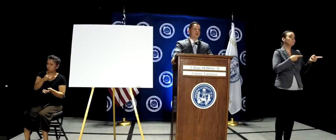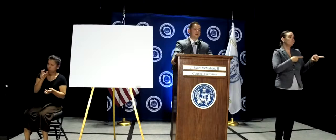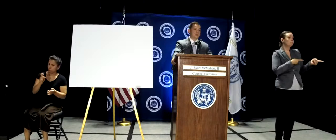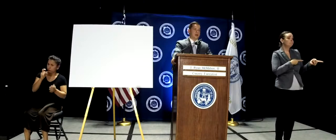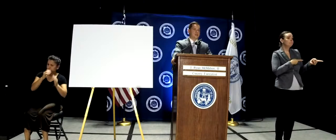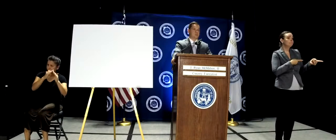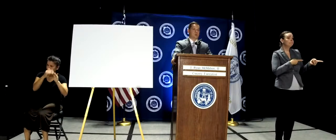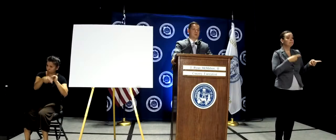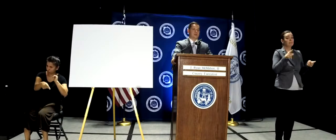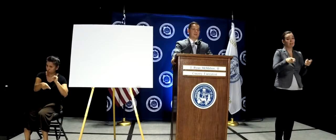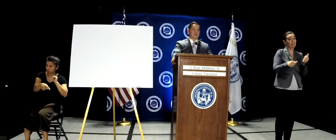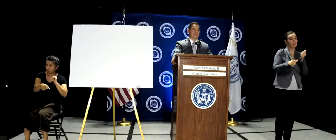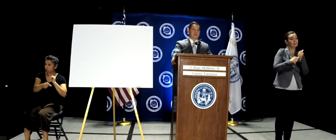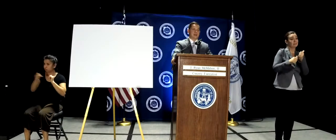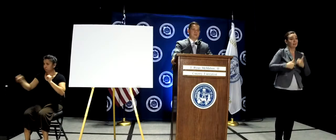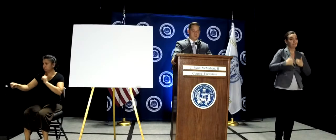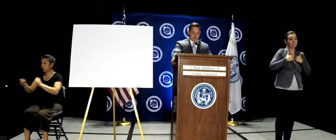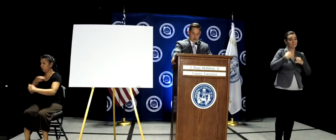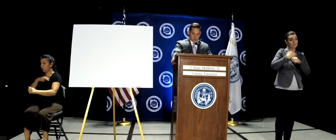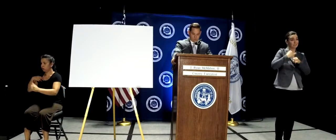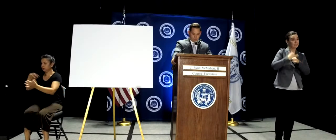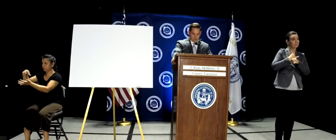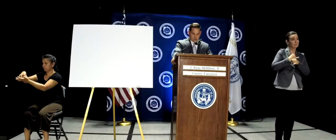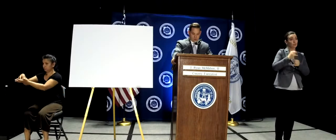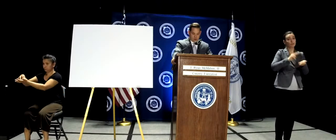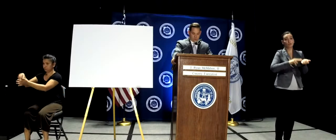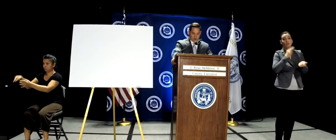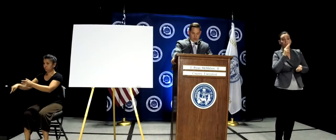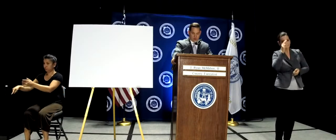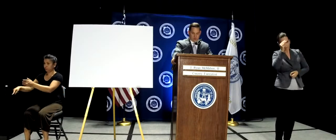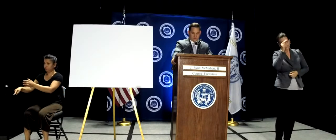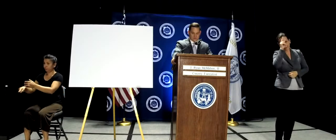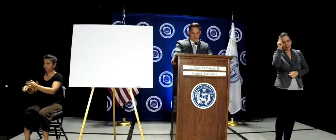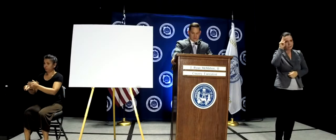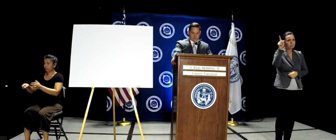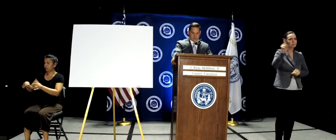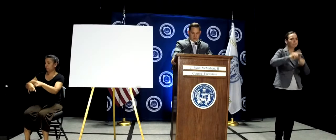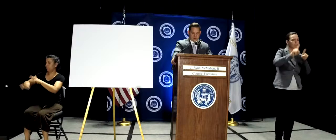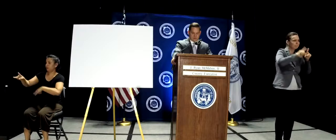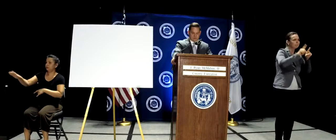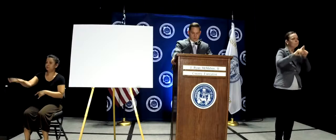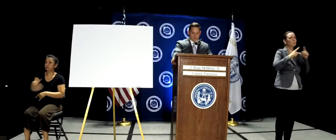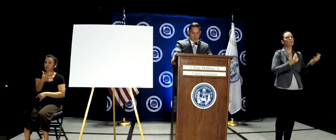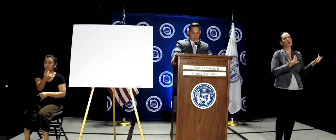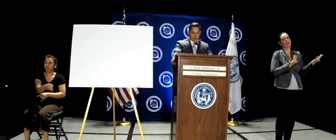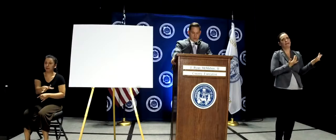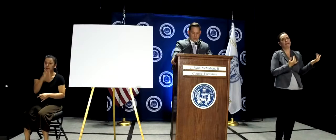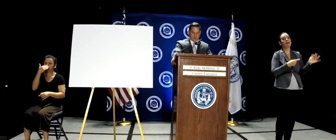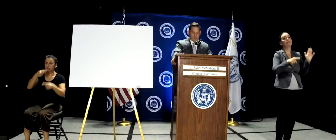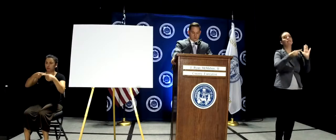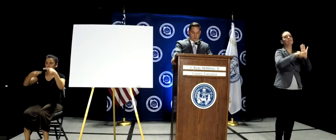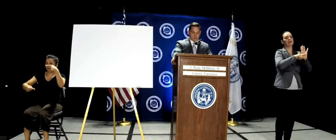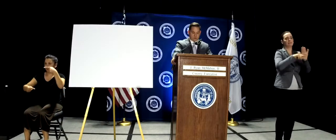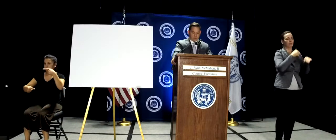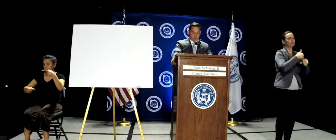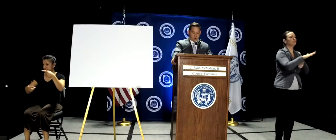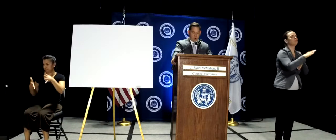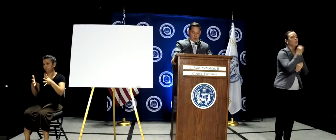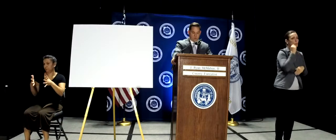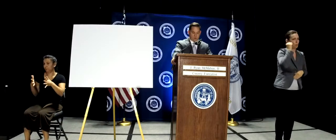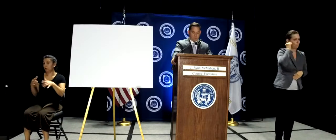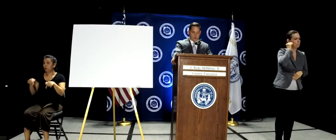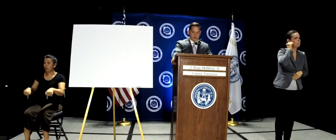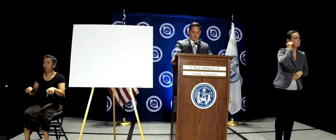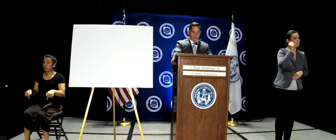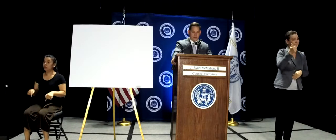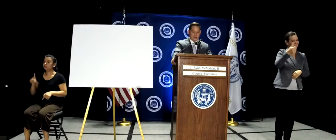home get into the hospital. They need to test negative to get out. Right now we have 17 folks who are waiting to return